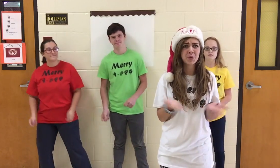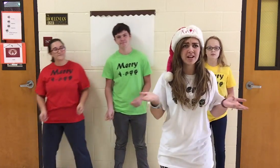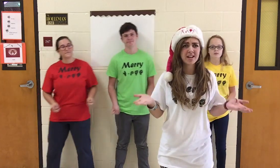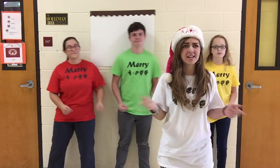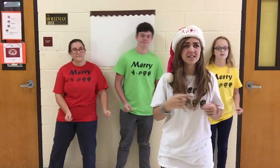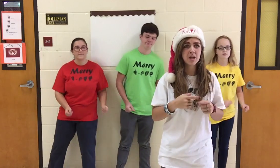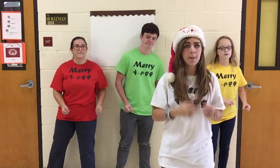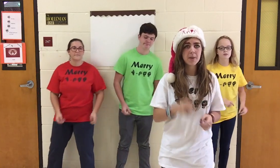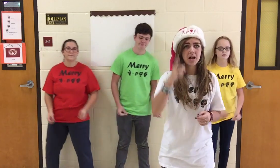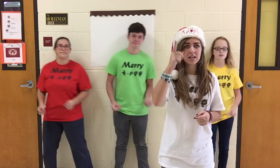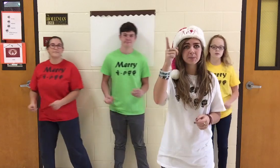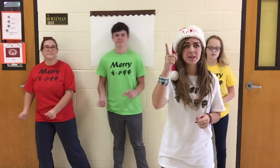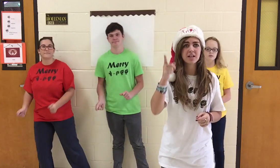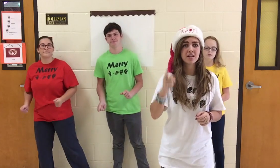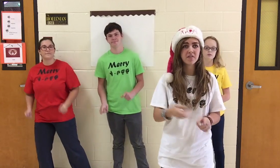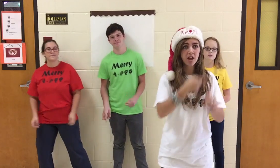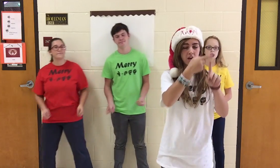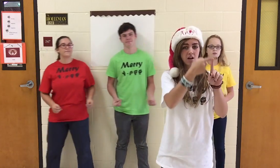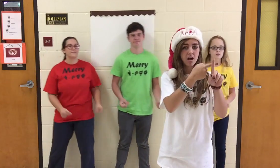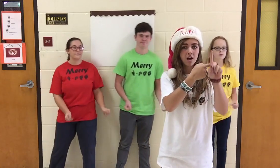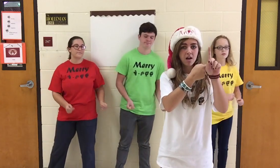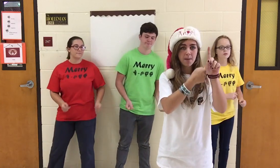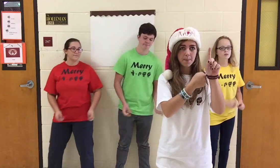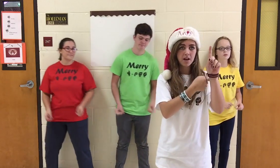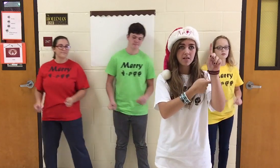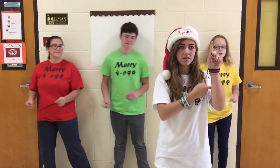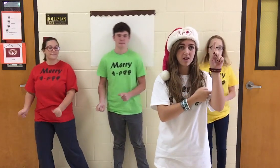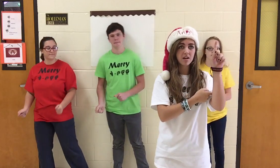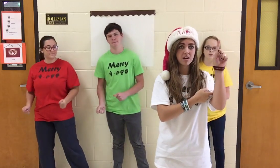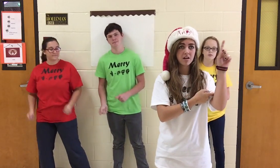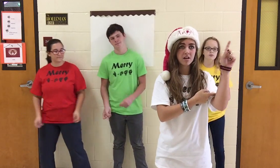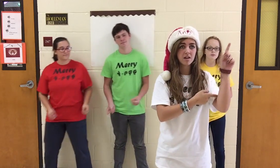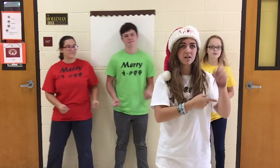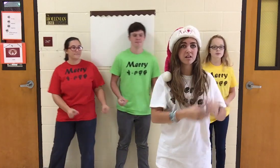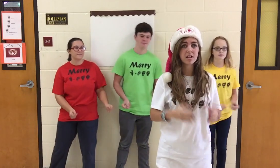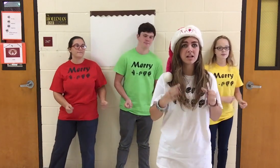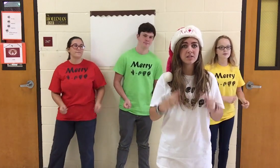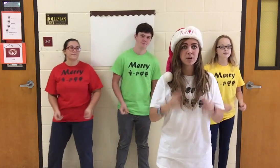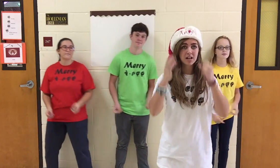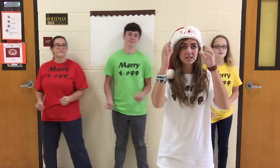is, but it's been there all month long. Well, it's jam.